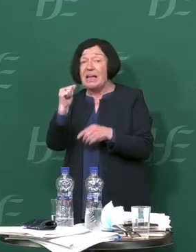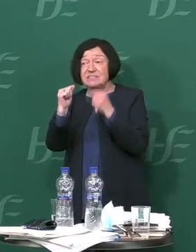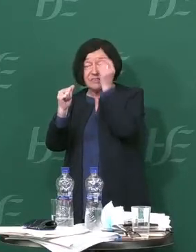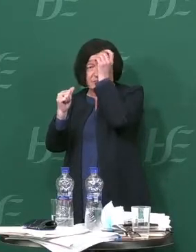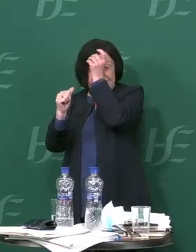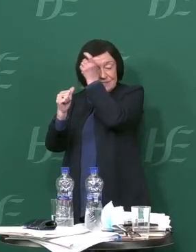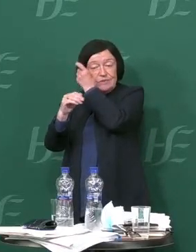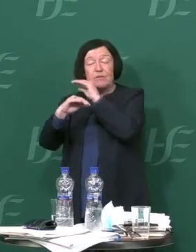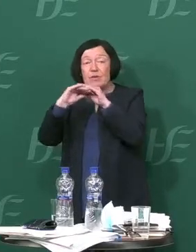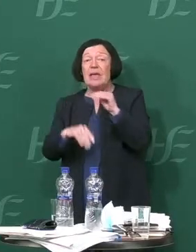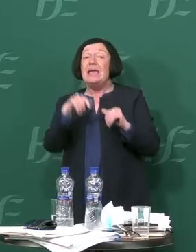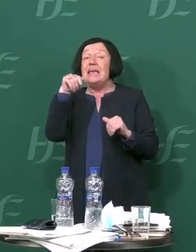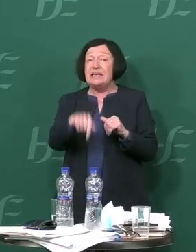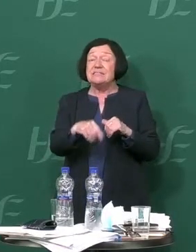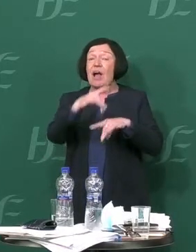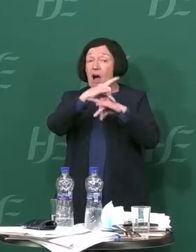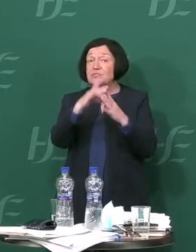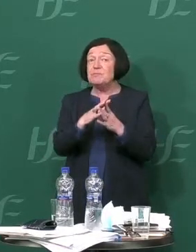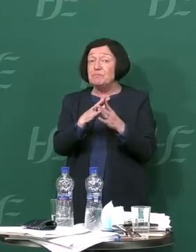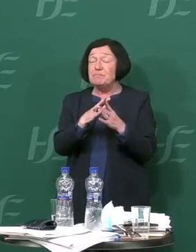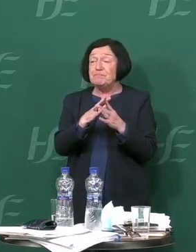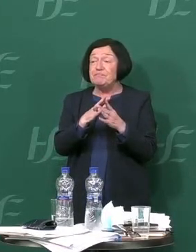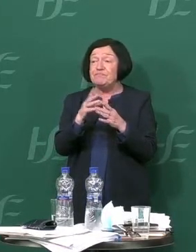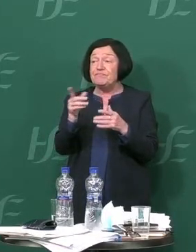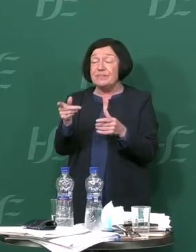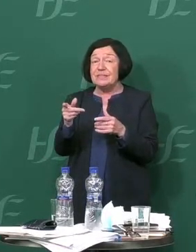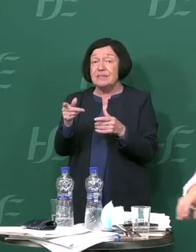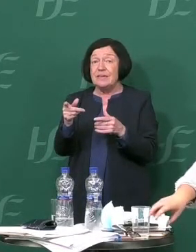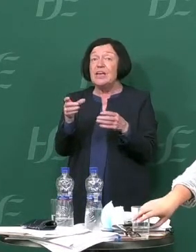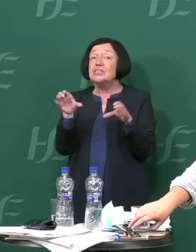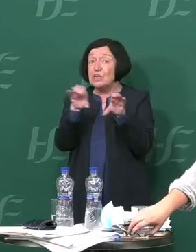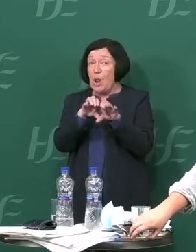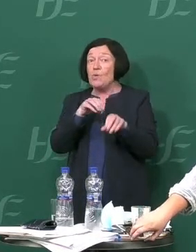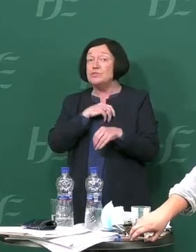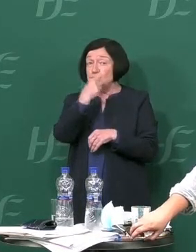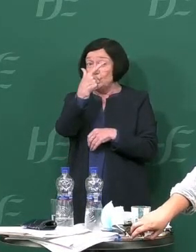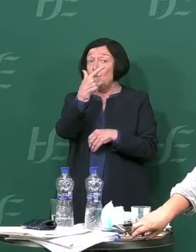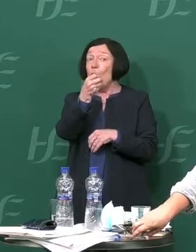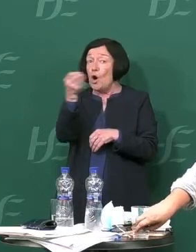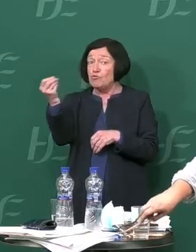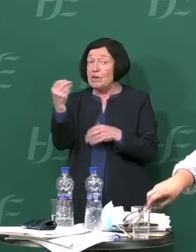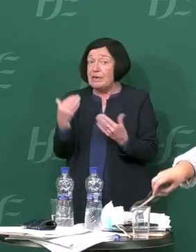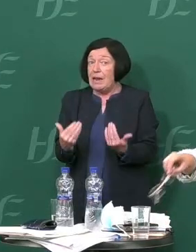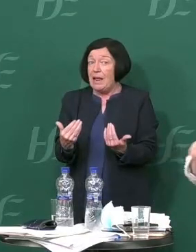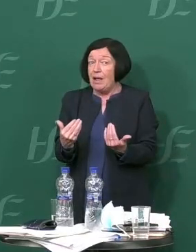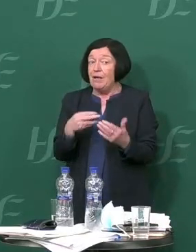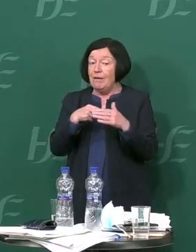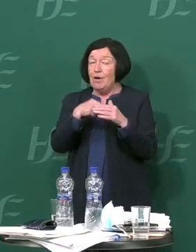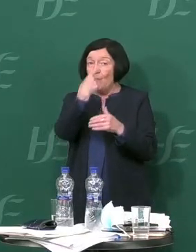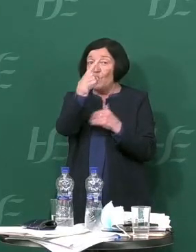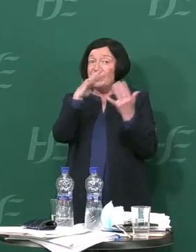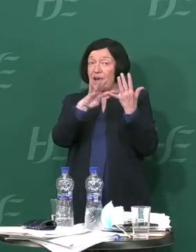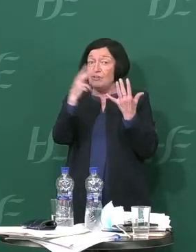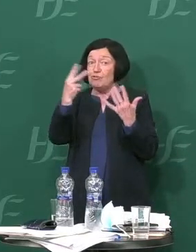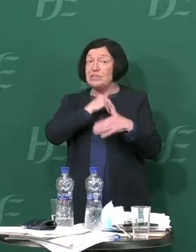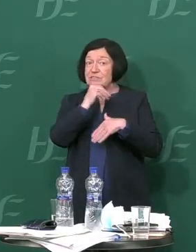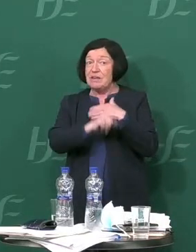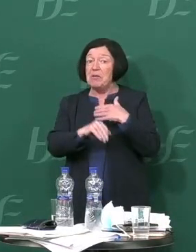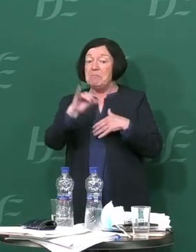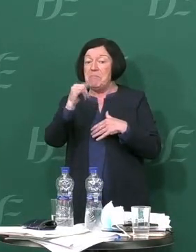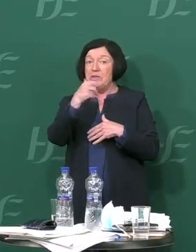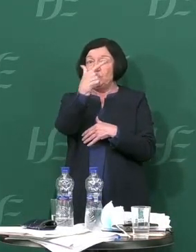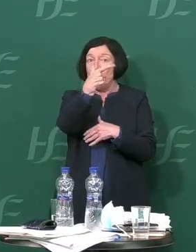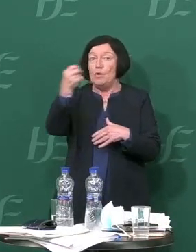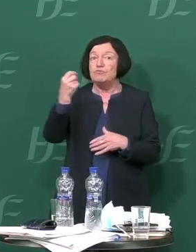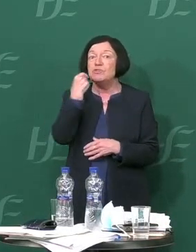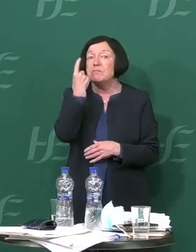are hospitalizations. So while it's very close to 200 now, 193 today, could possibly be 200